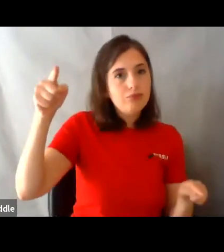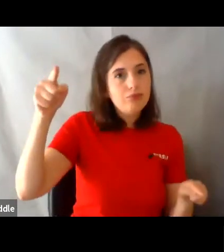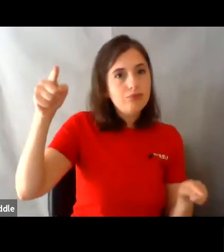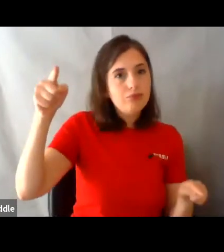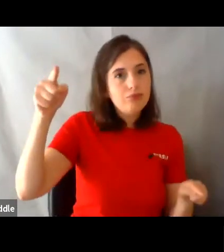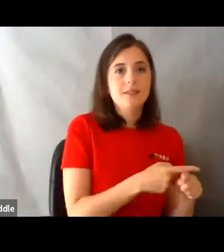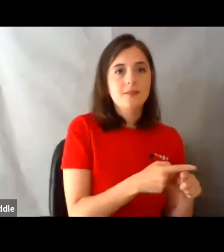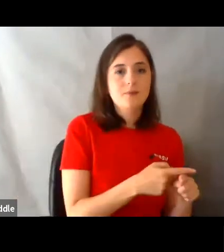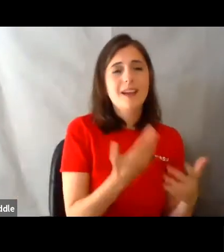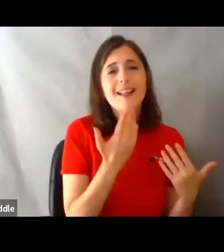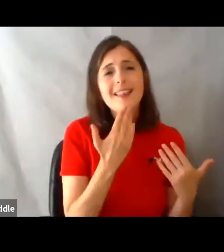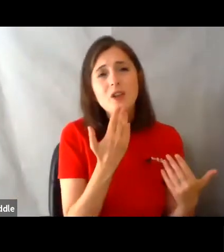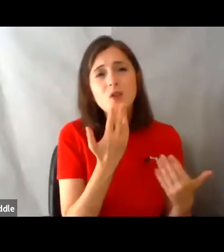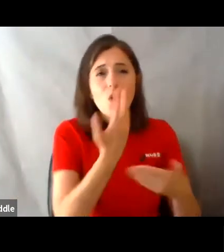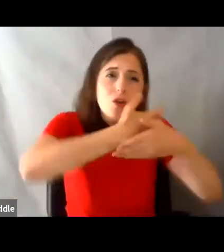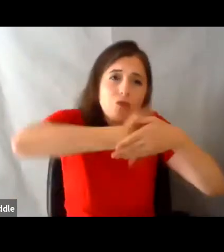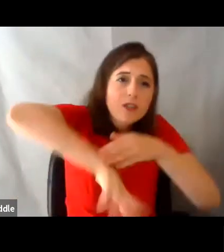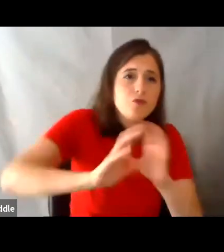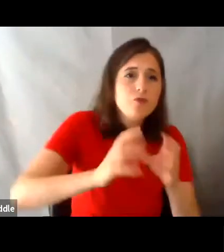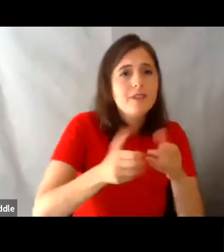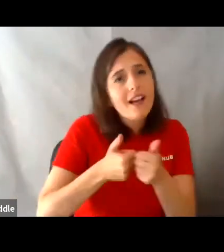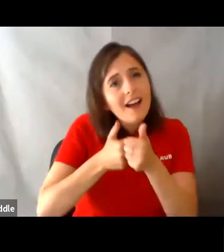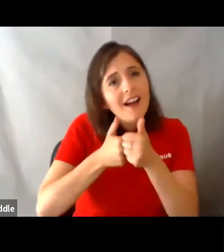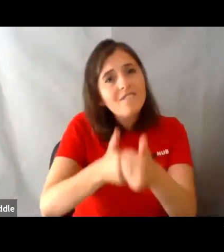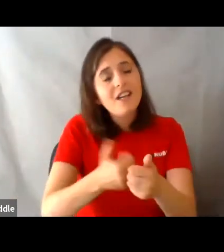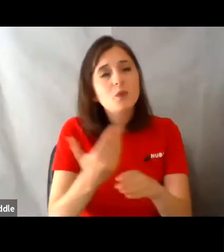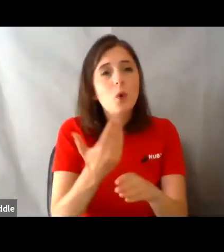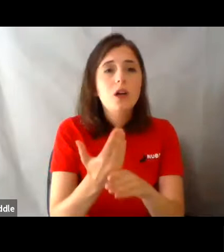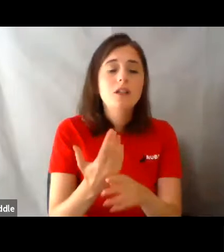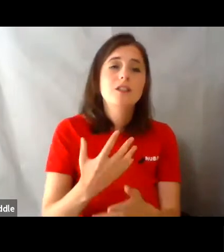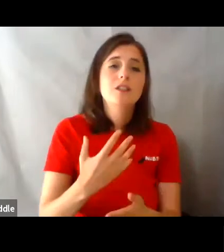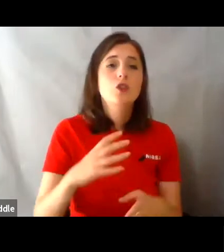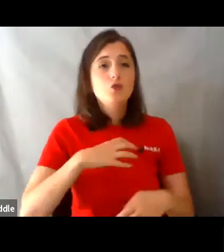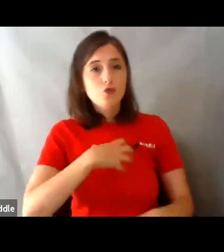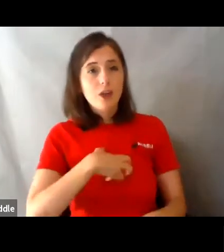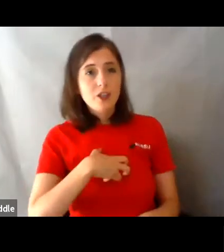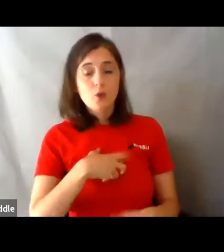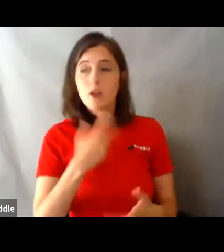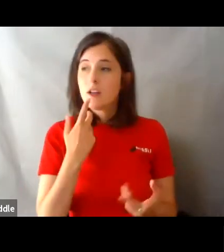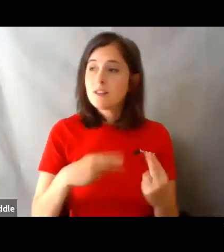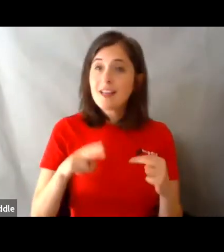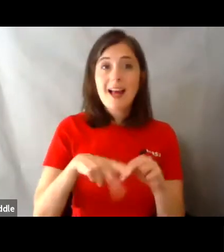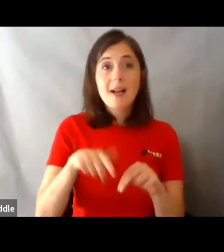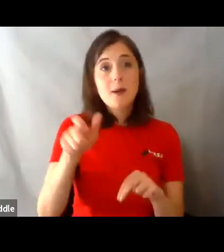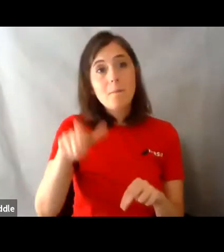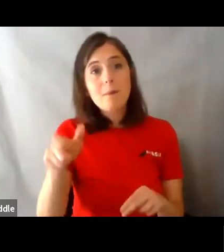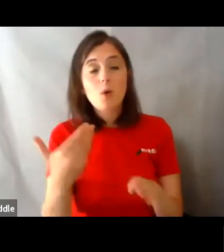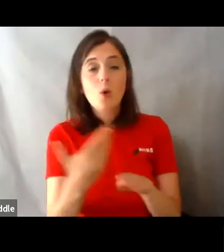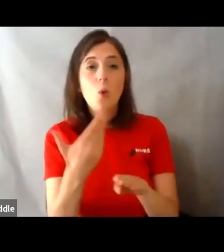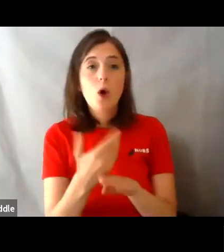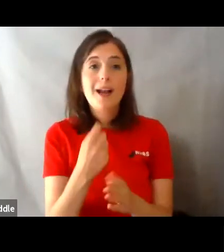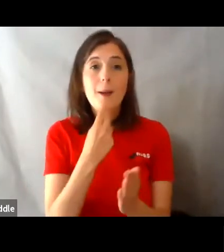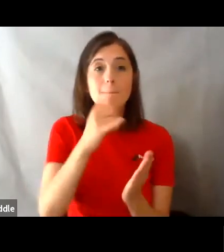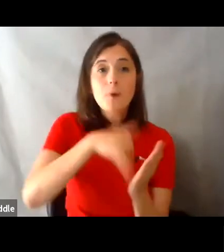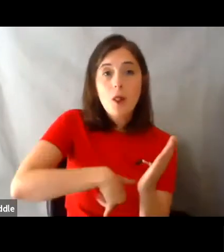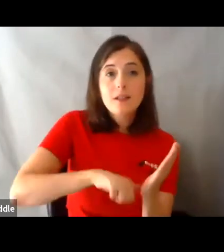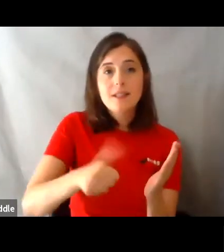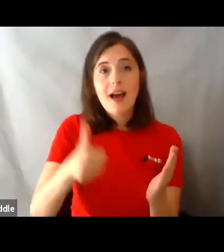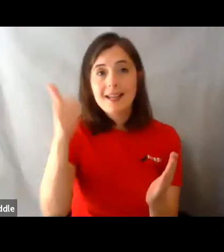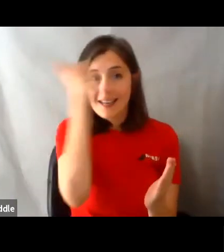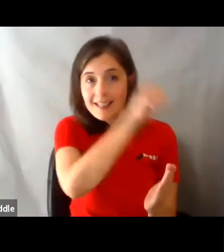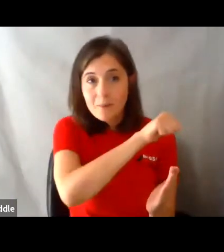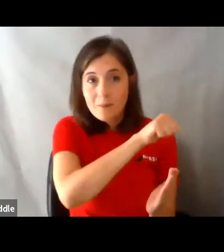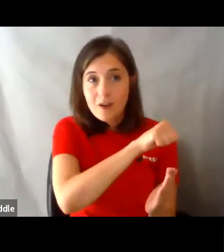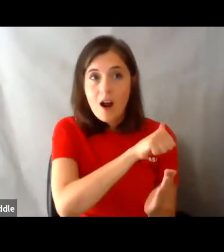community groups, advice workers, trade unions, and people who work in policy and academia as well. We had over 400